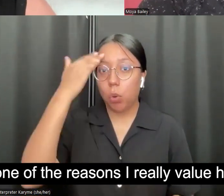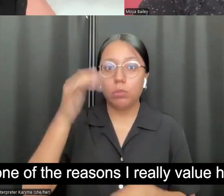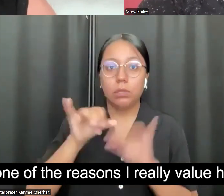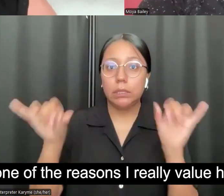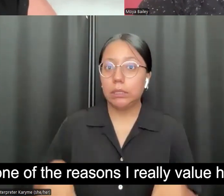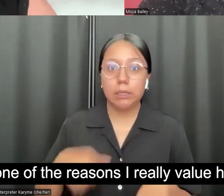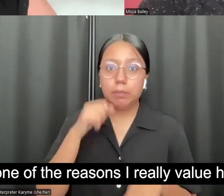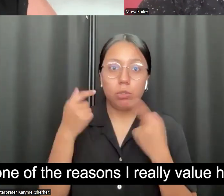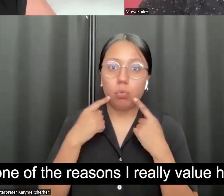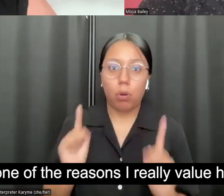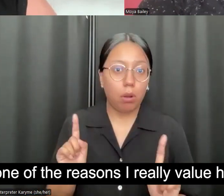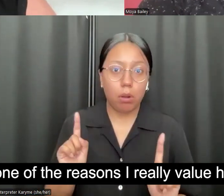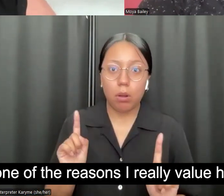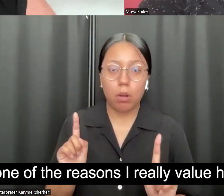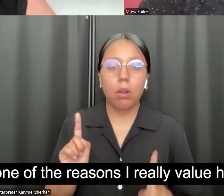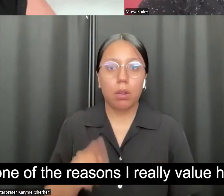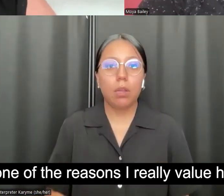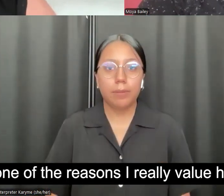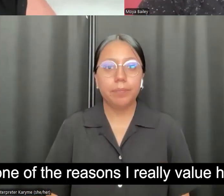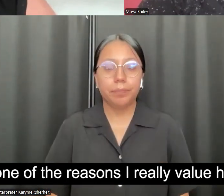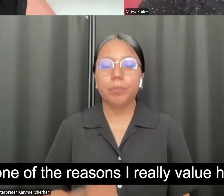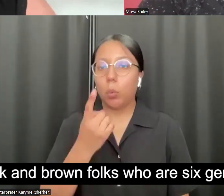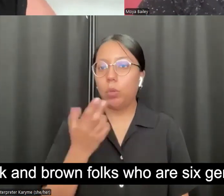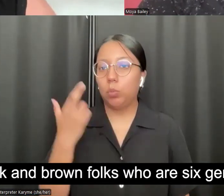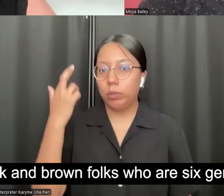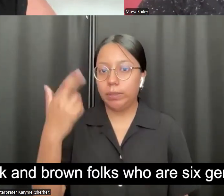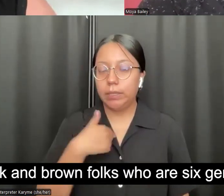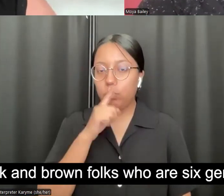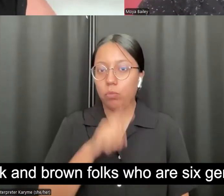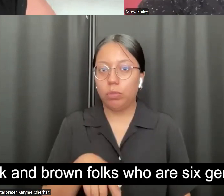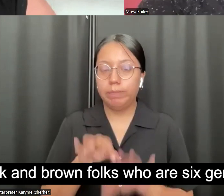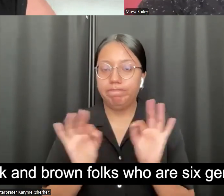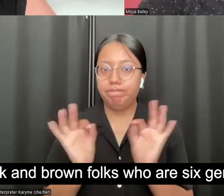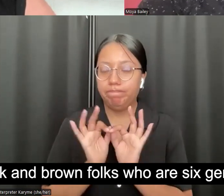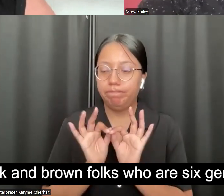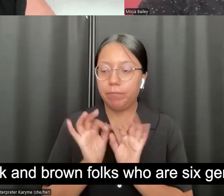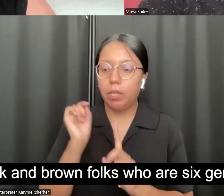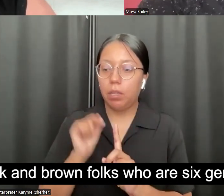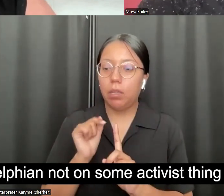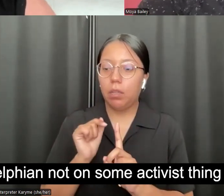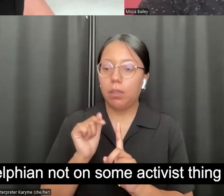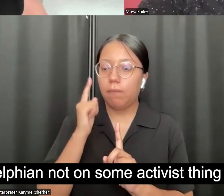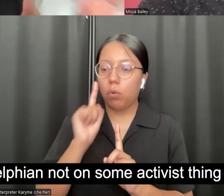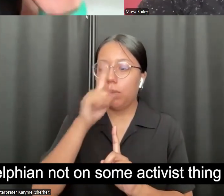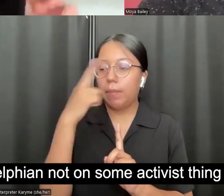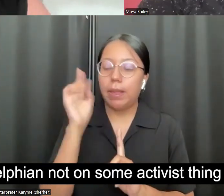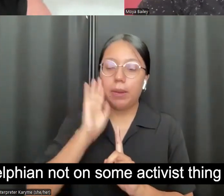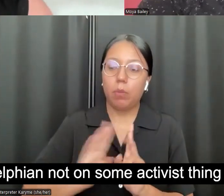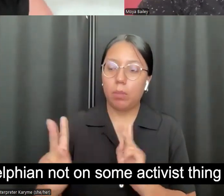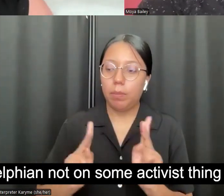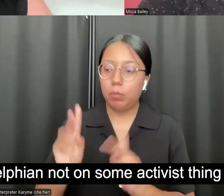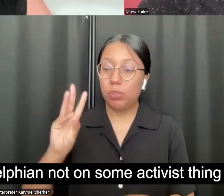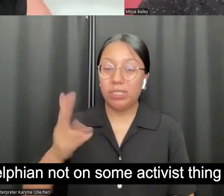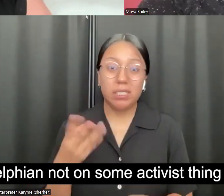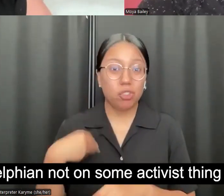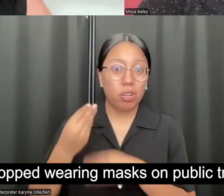like one of the reasons I really value here is that black and brown folks who are, sixth generation Philadelphian, not on some activist thing,